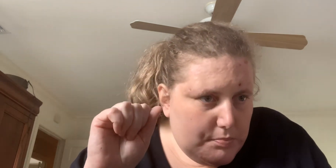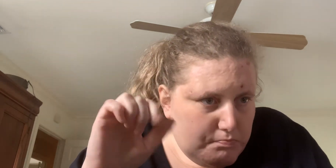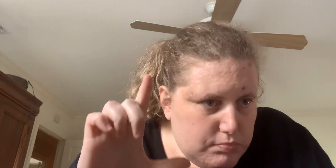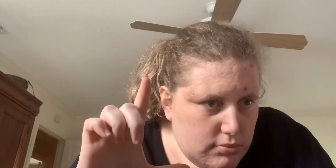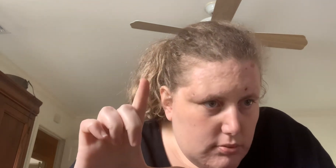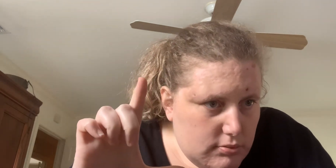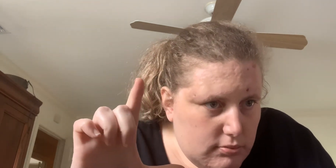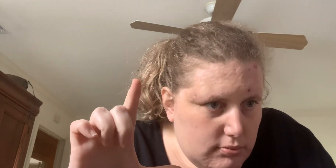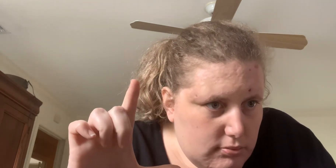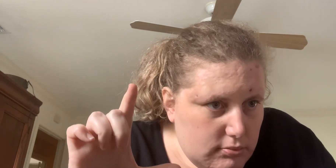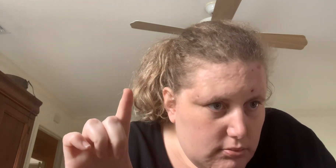Al2O3.